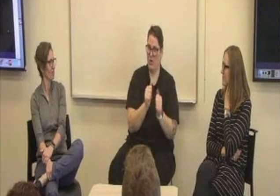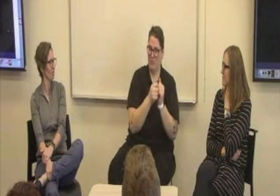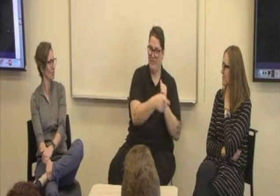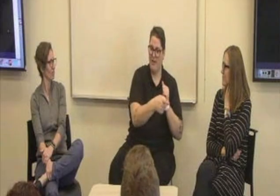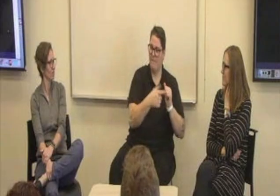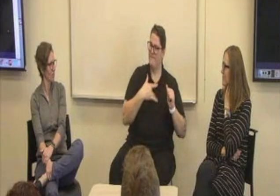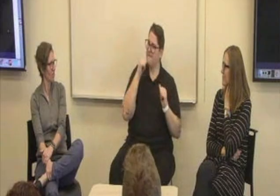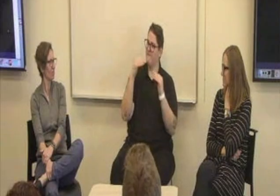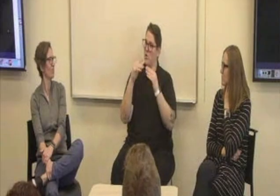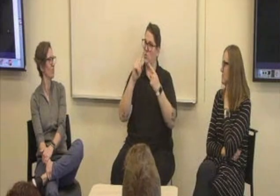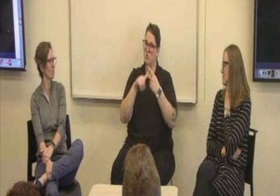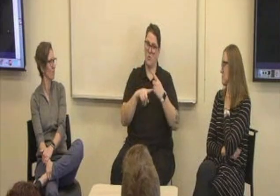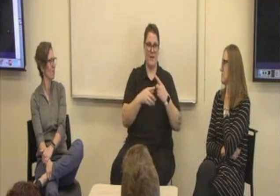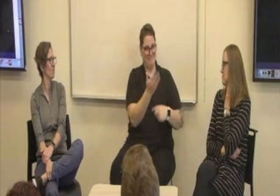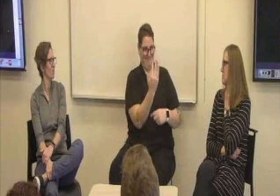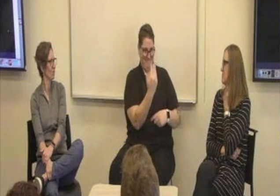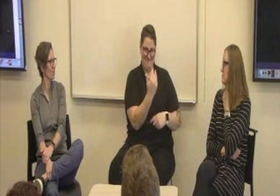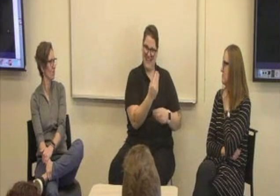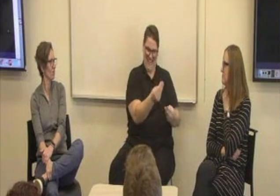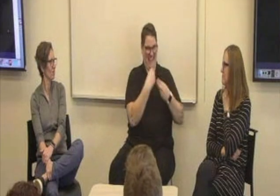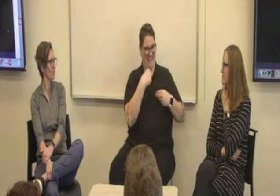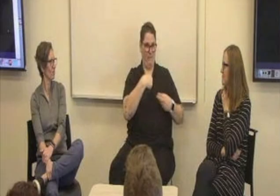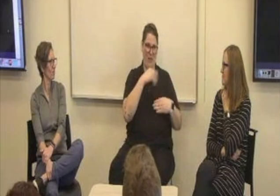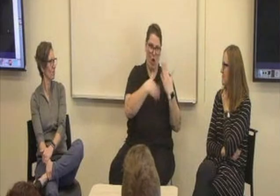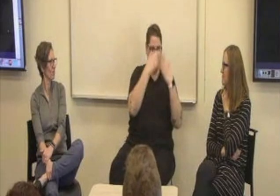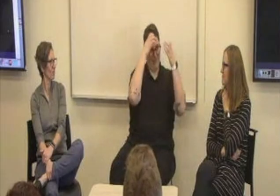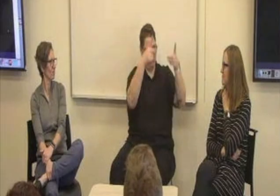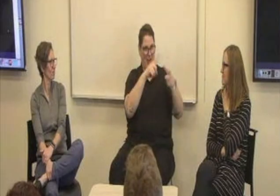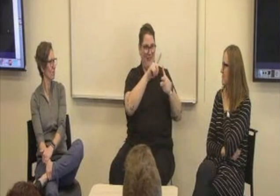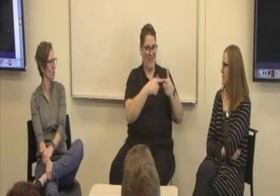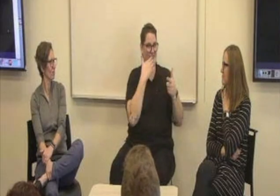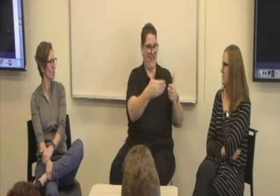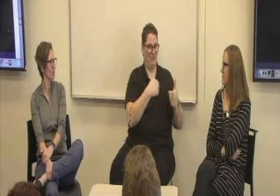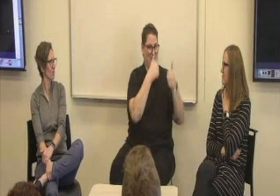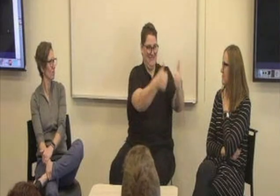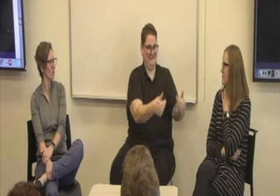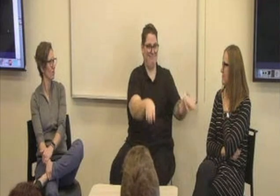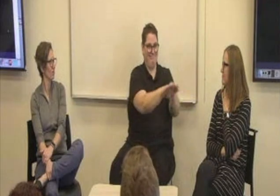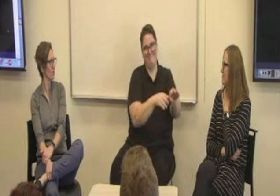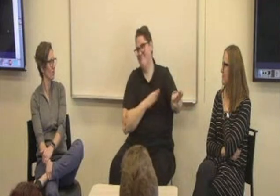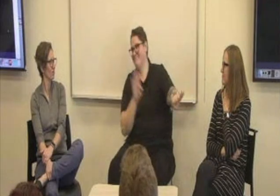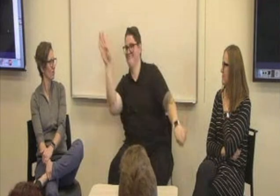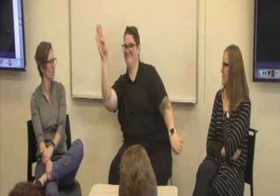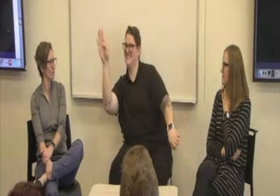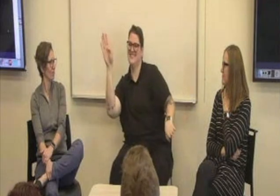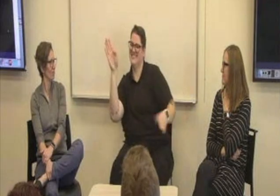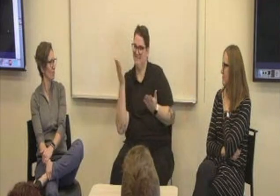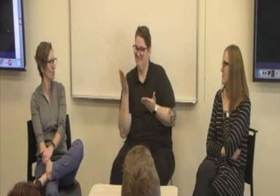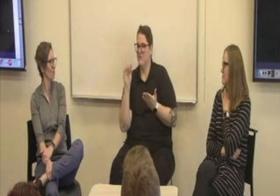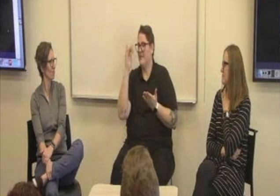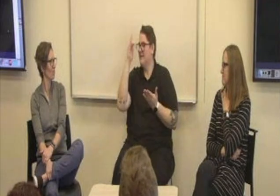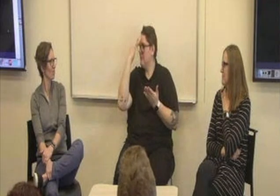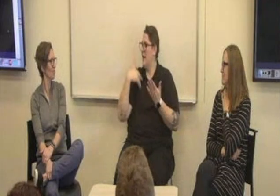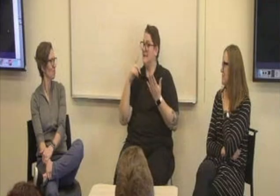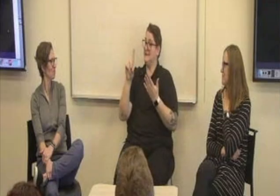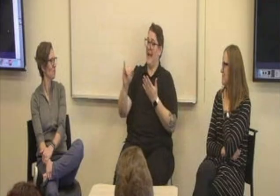don't plan to continue working with them, I feel it's not quite fair to ask them to educate me and then just